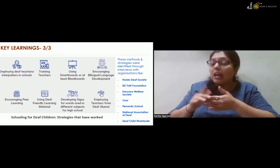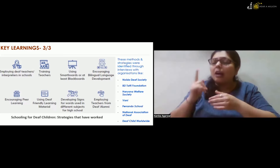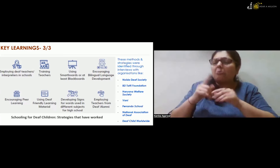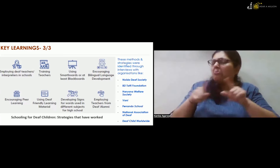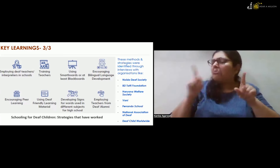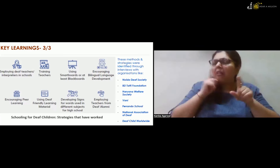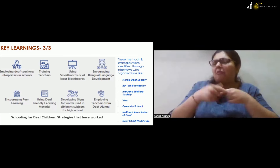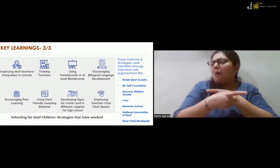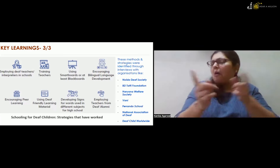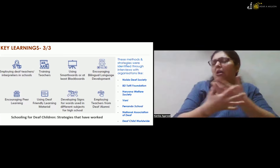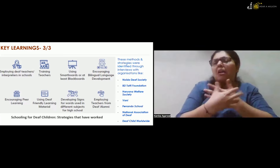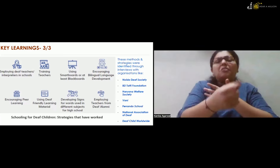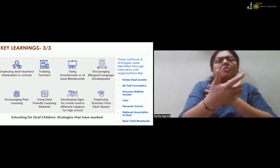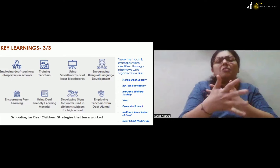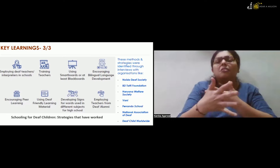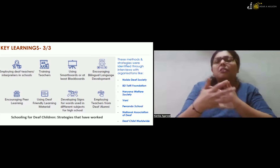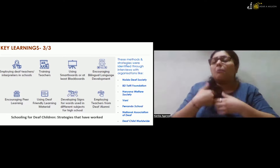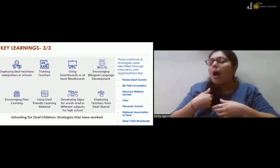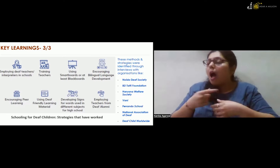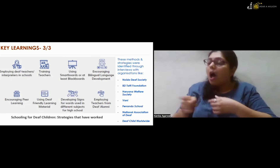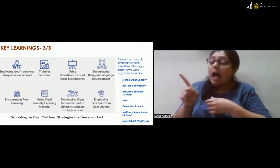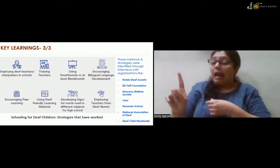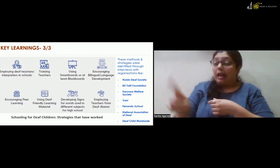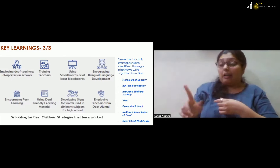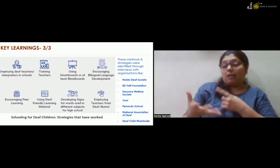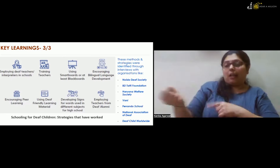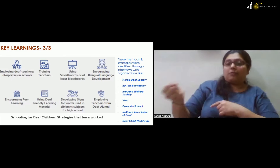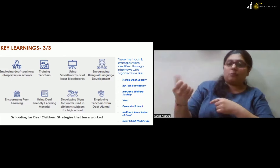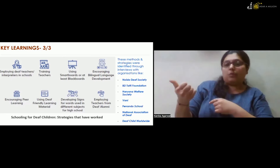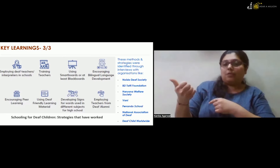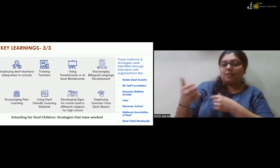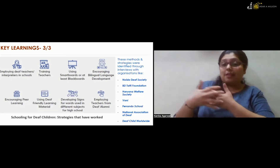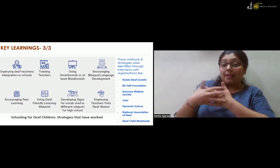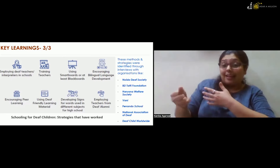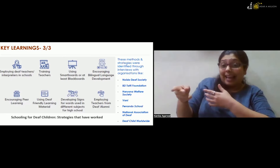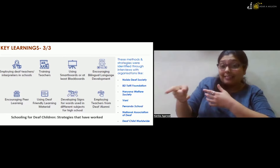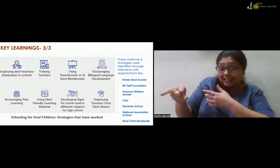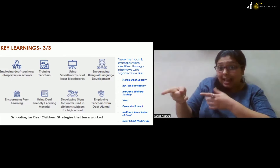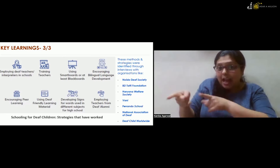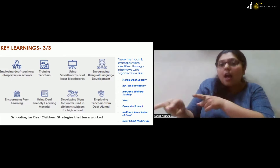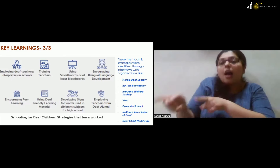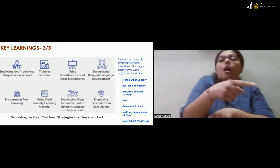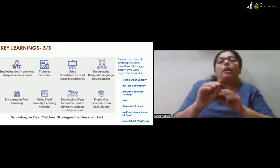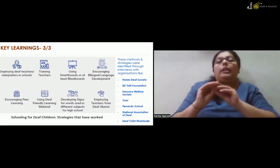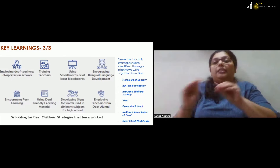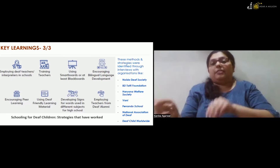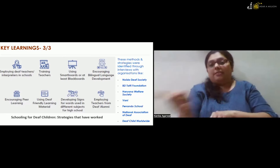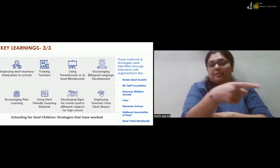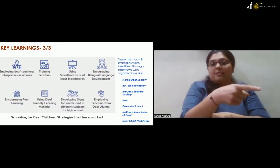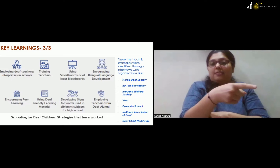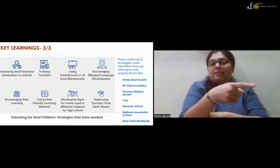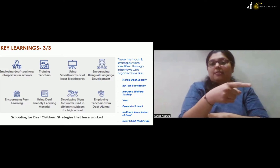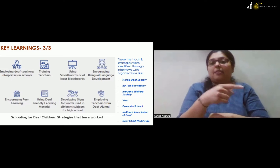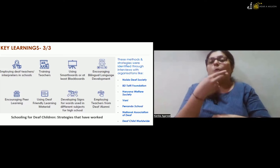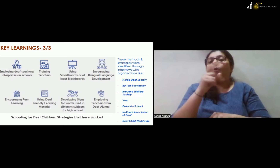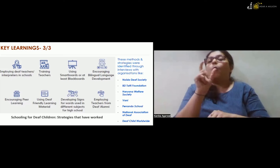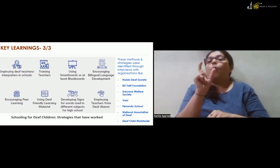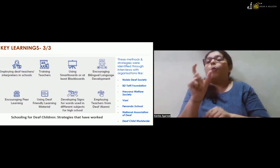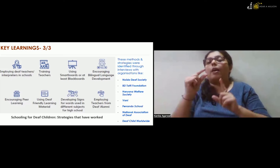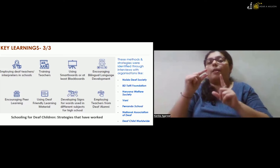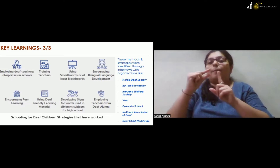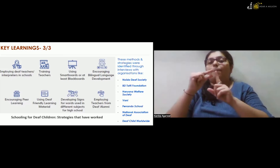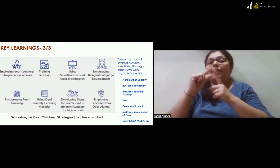if as a deaf teacher, if I'm teaching, I'm sure that all these deaf students would not understand what, I've taught. Why not